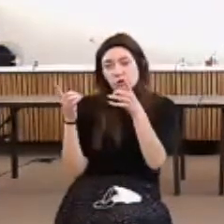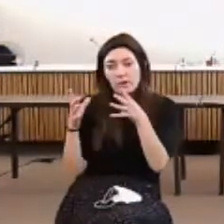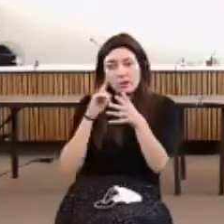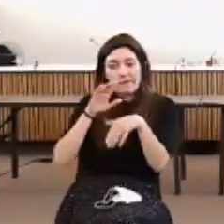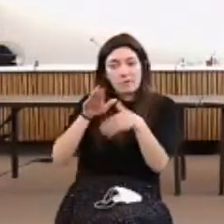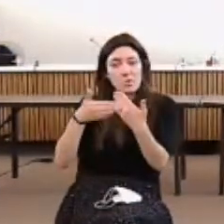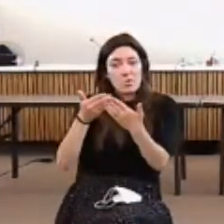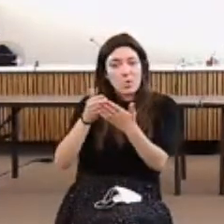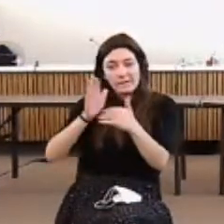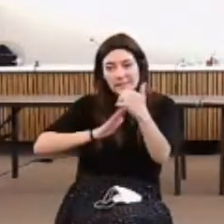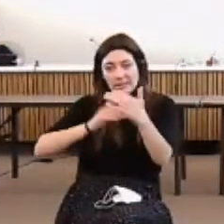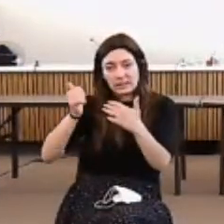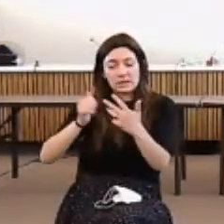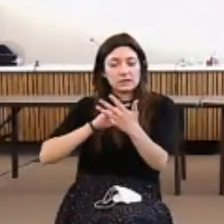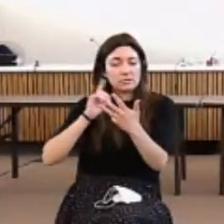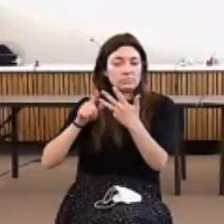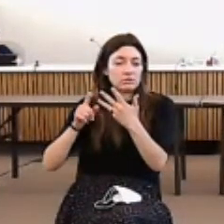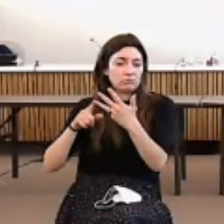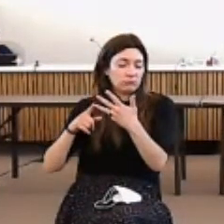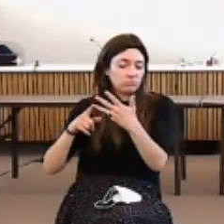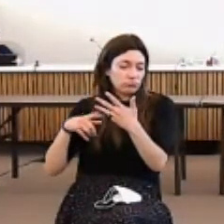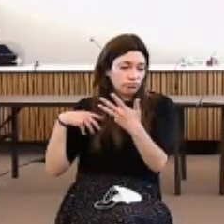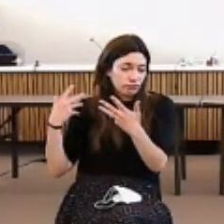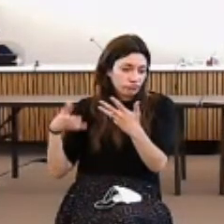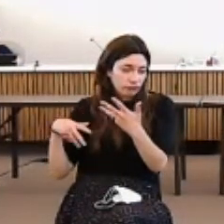entire facility. We'll have a